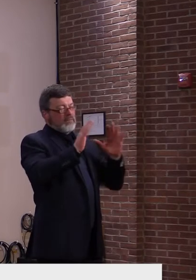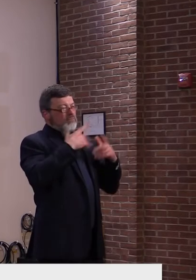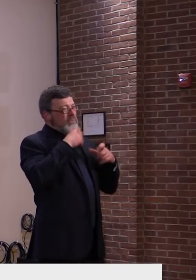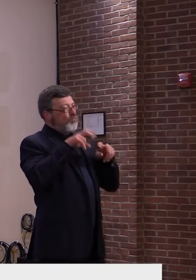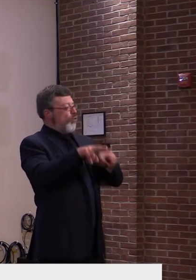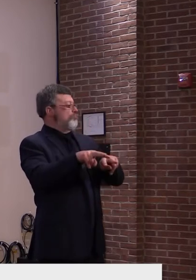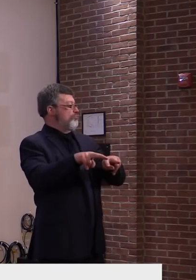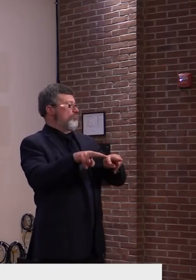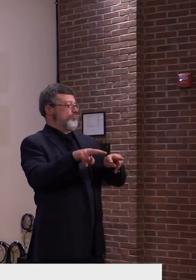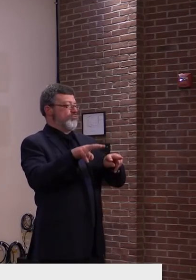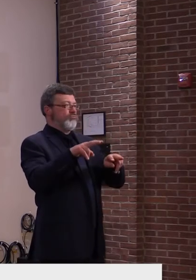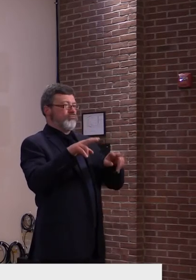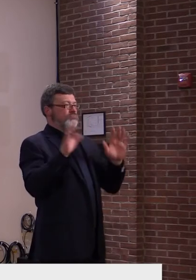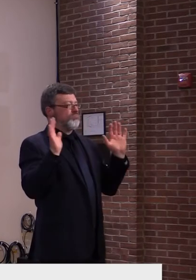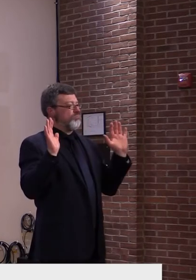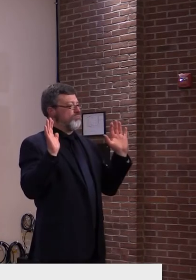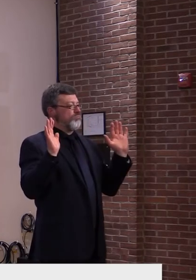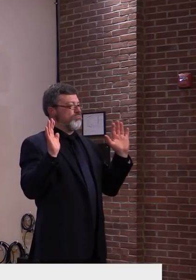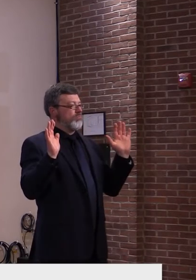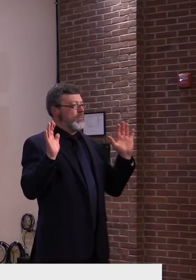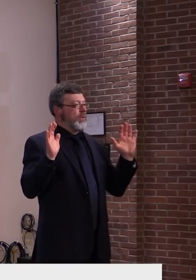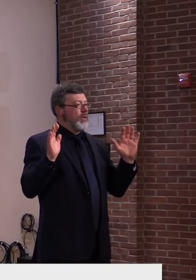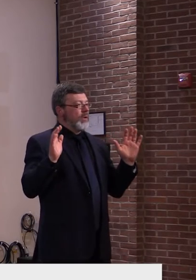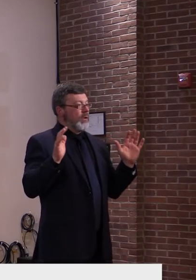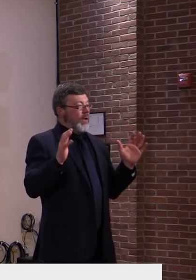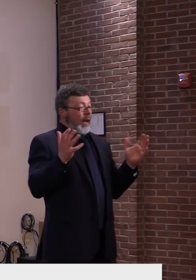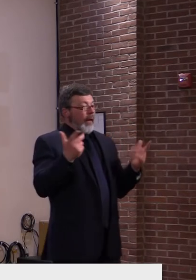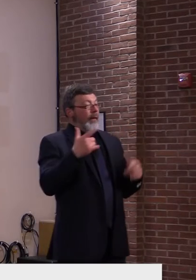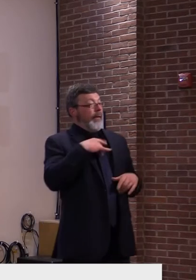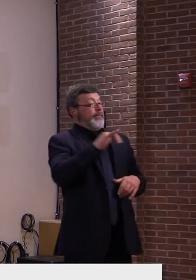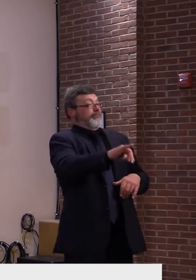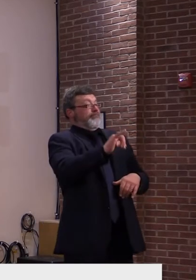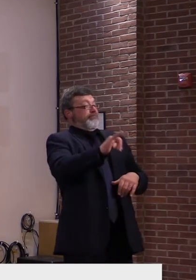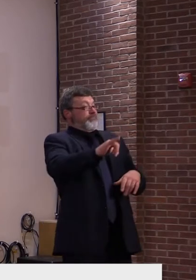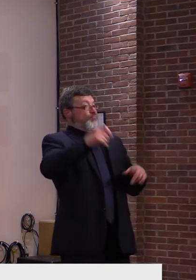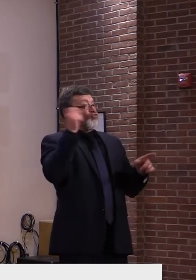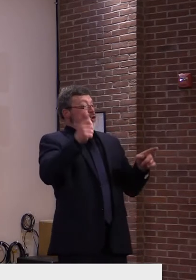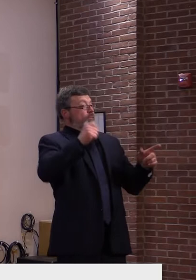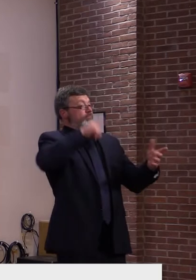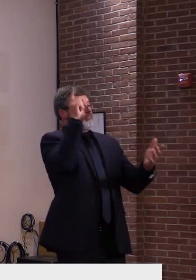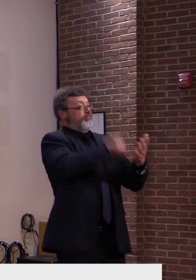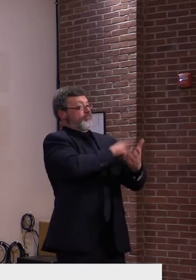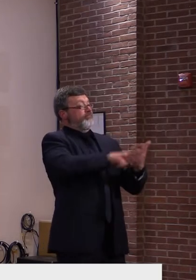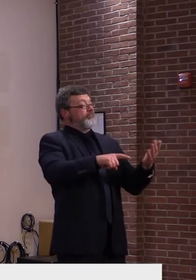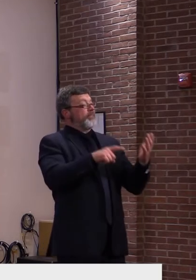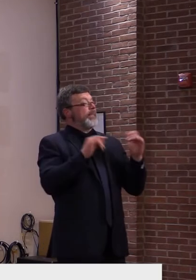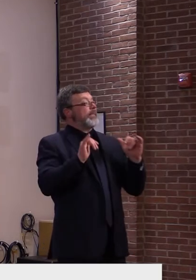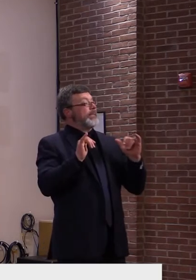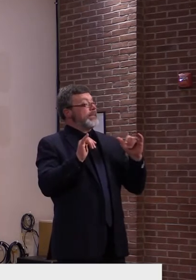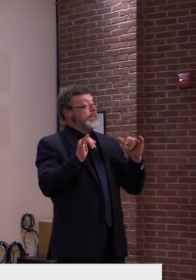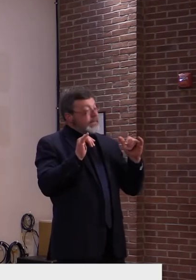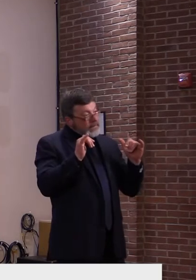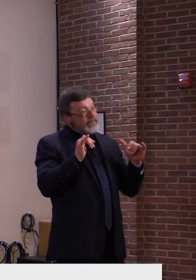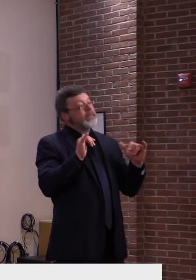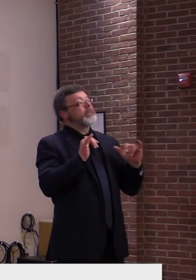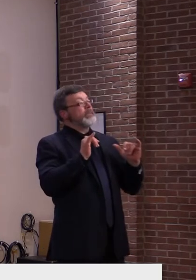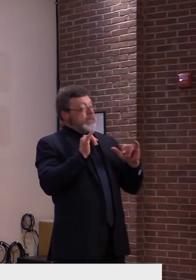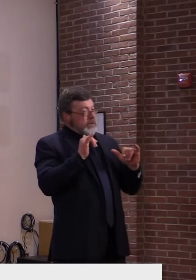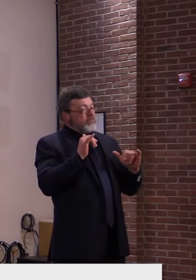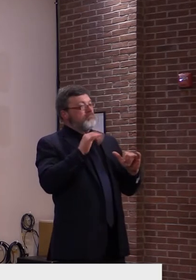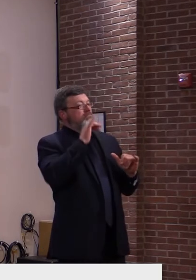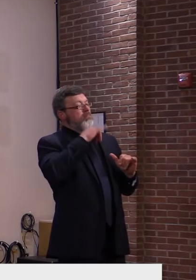judge made the decision that she made. It was based on other considerations. So the reality